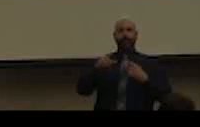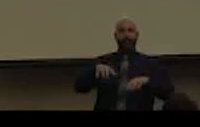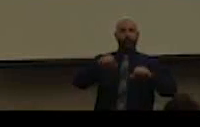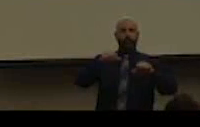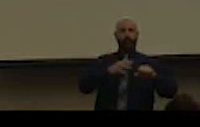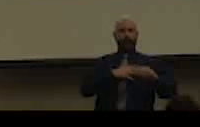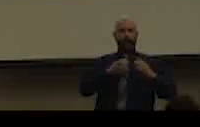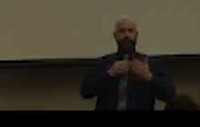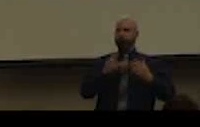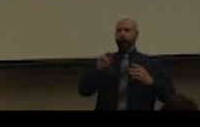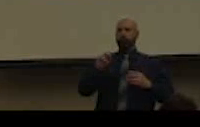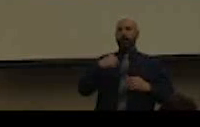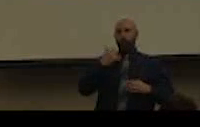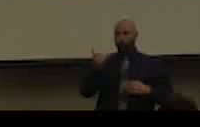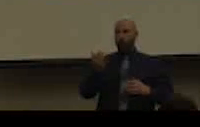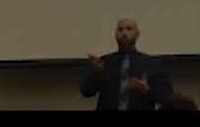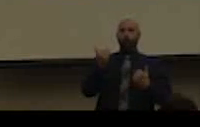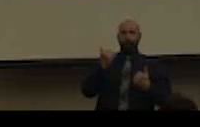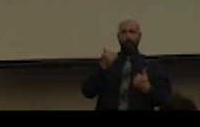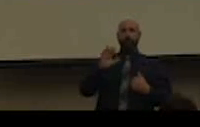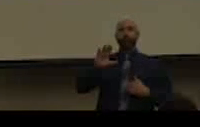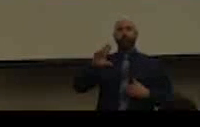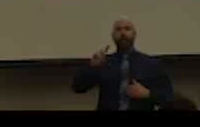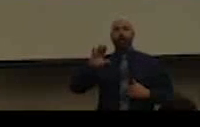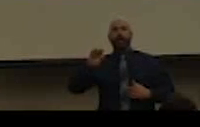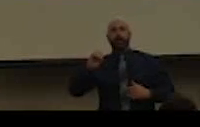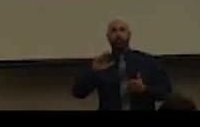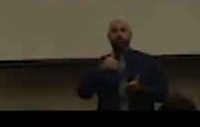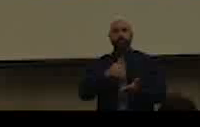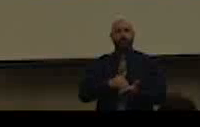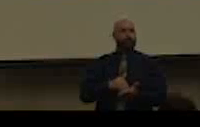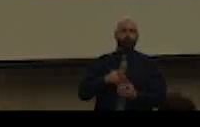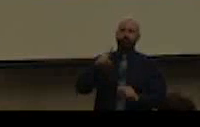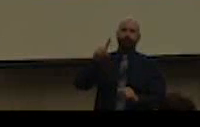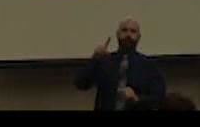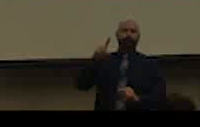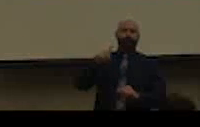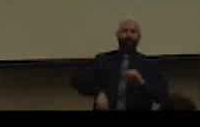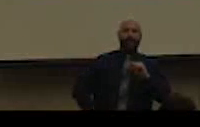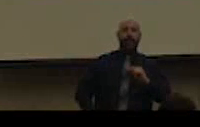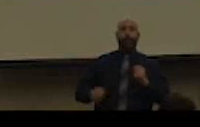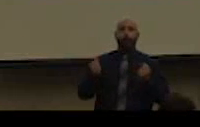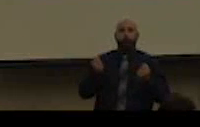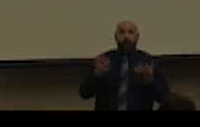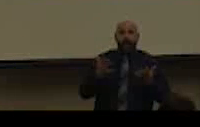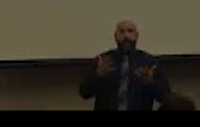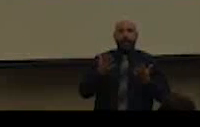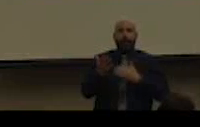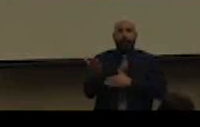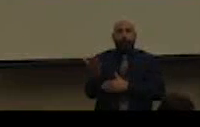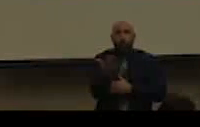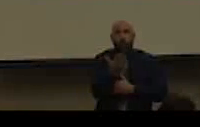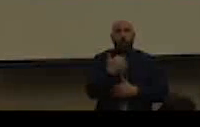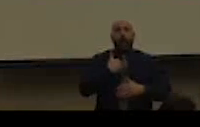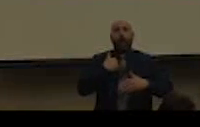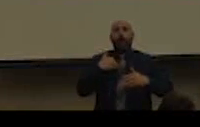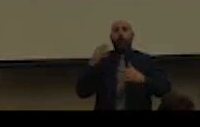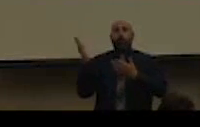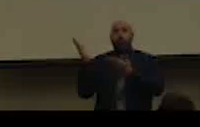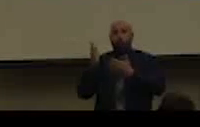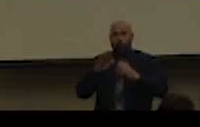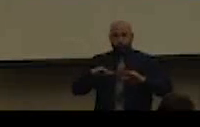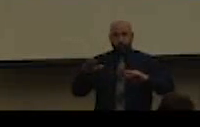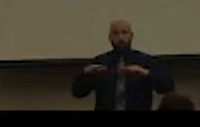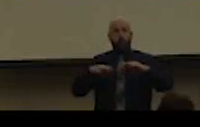center, that is often not the case. I have many mornings walked my children in, and there's the, oh my gosh, Miss Susie's gone